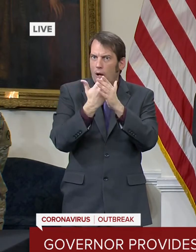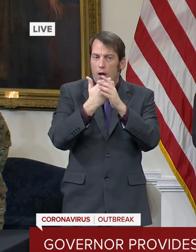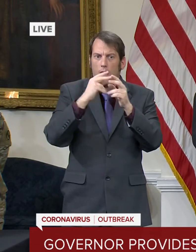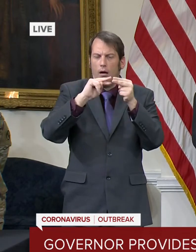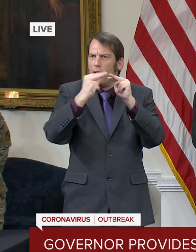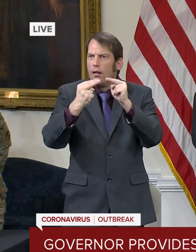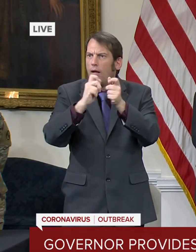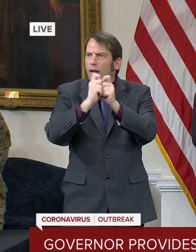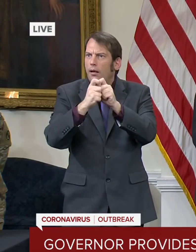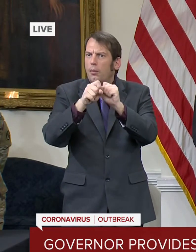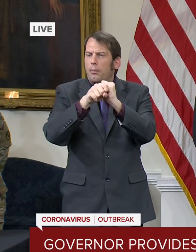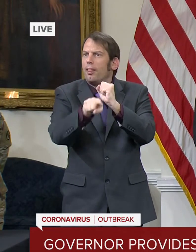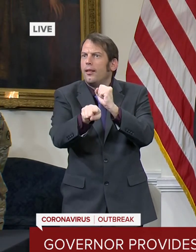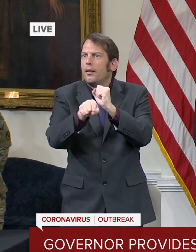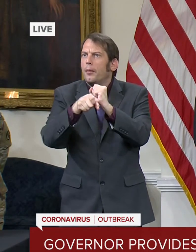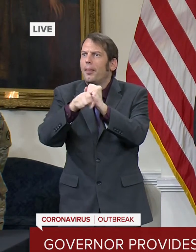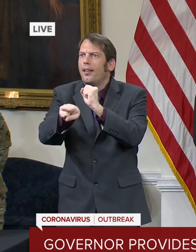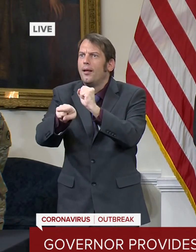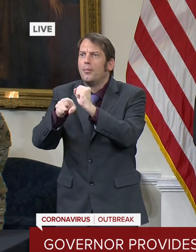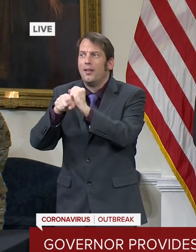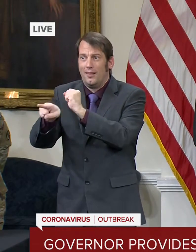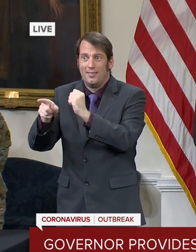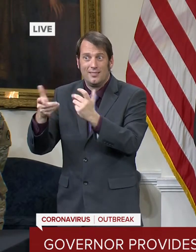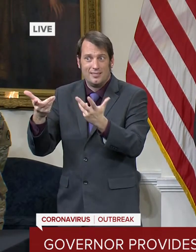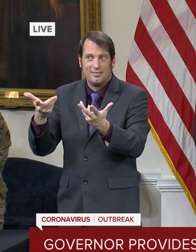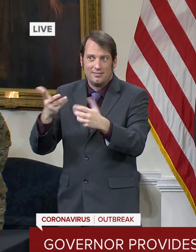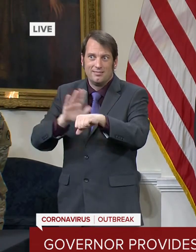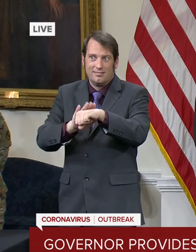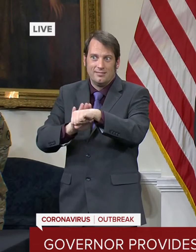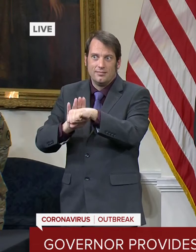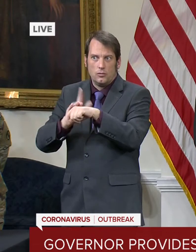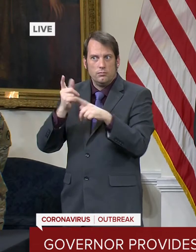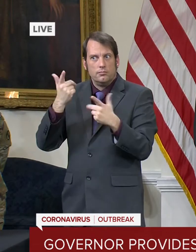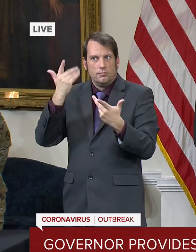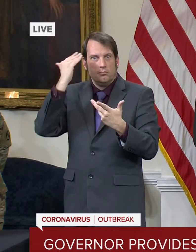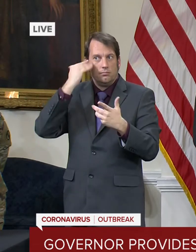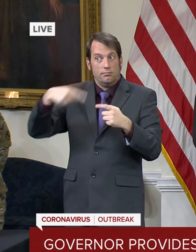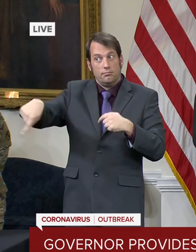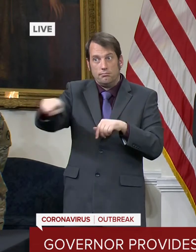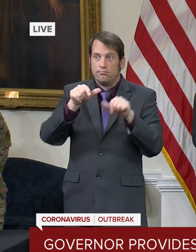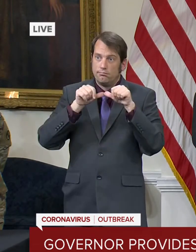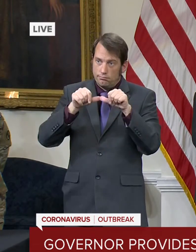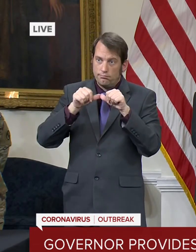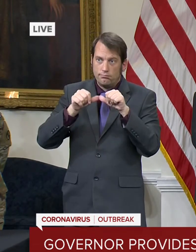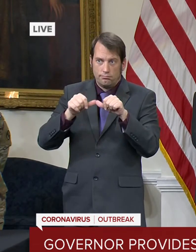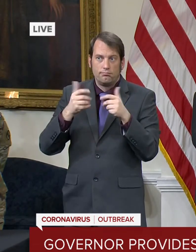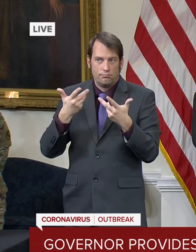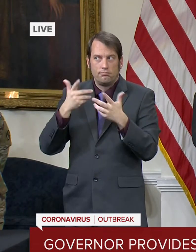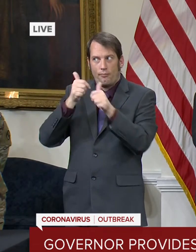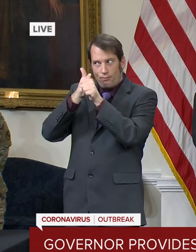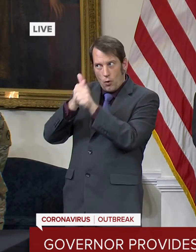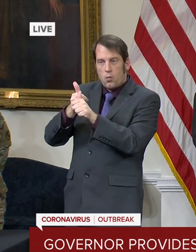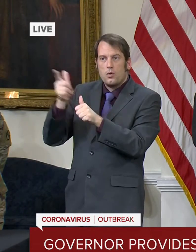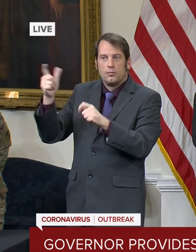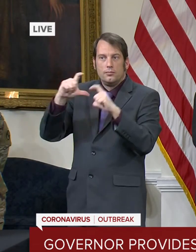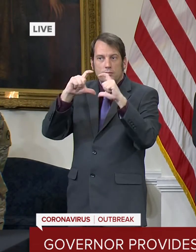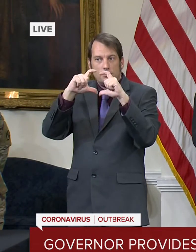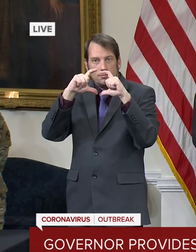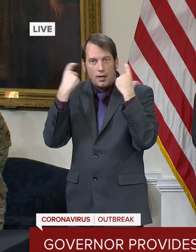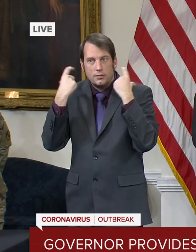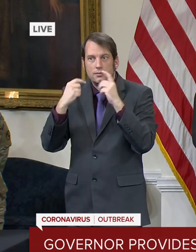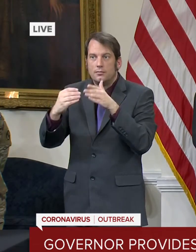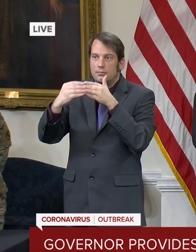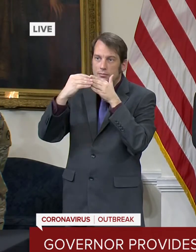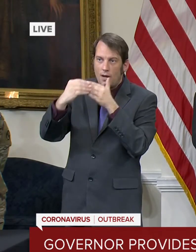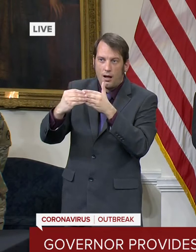the CDC released new masking guidance based on a series of experiments that they conducted. It can be confusing, but the bottom line